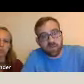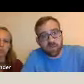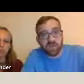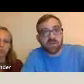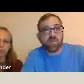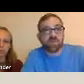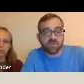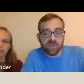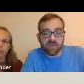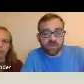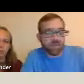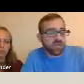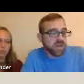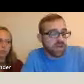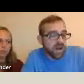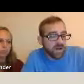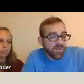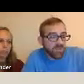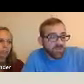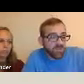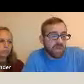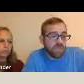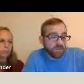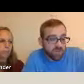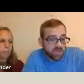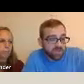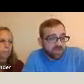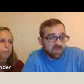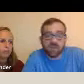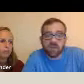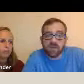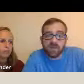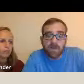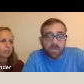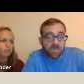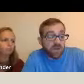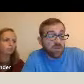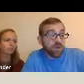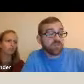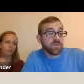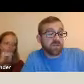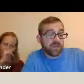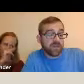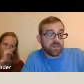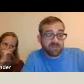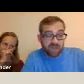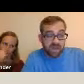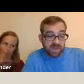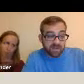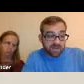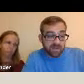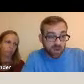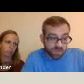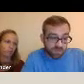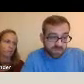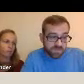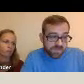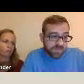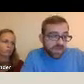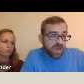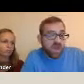said, learned Ethiopian Sign Language back in 2015. There's also a class, Syntax and